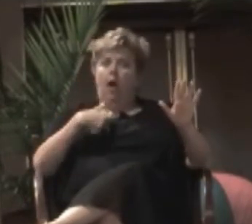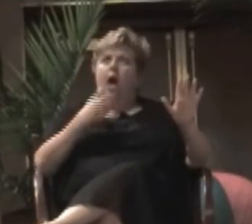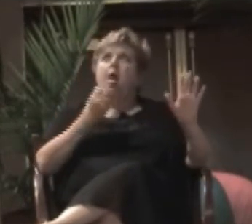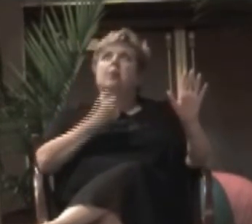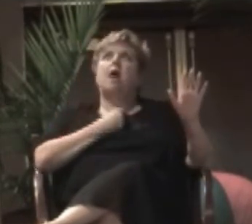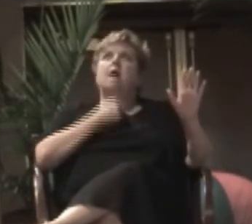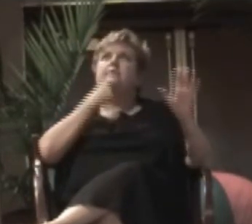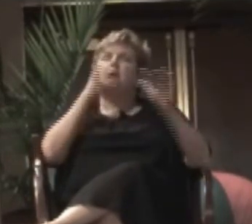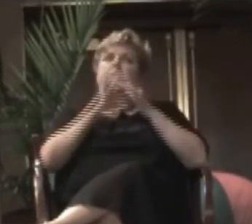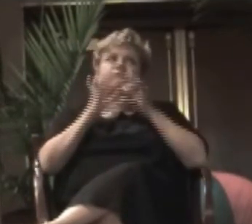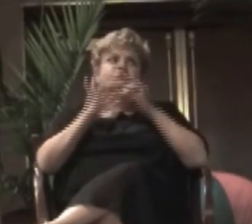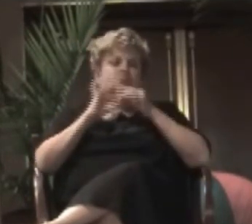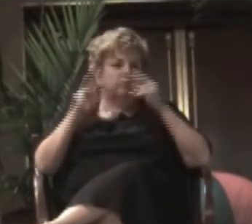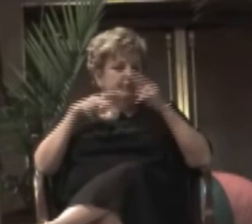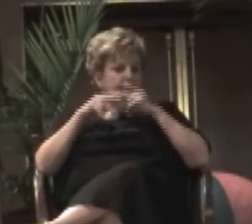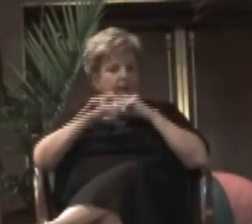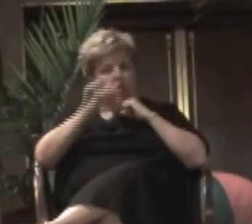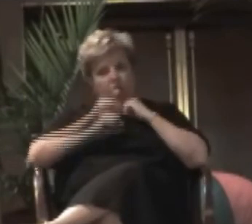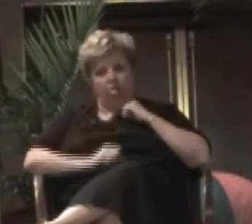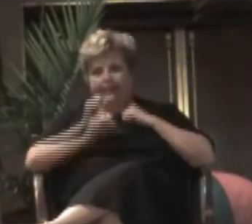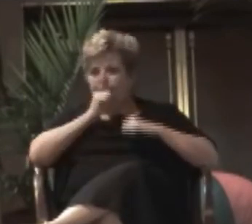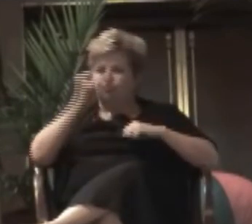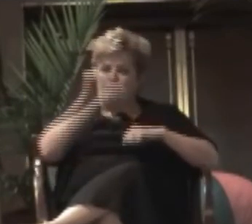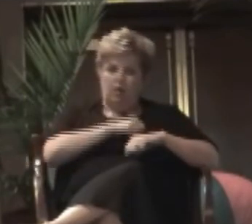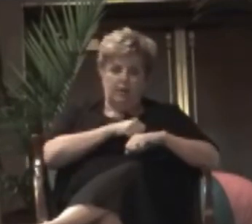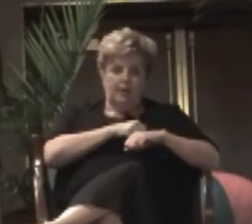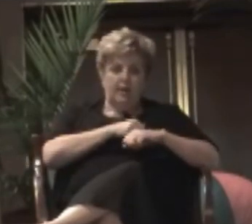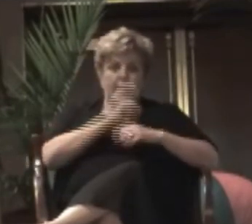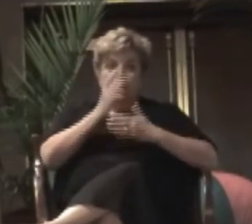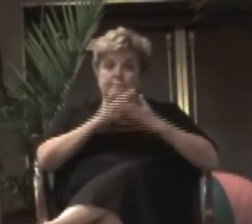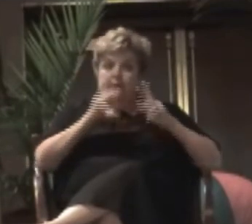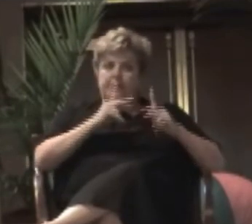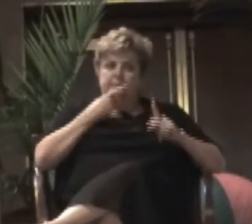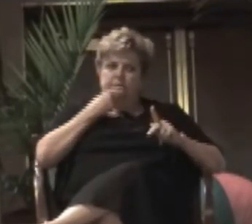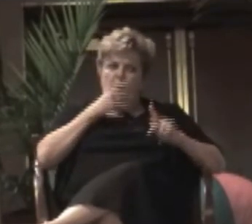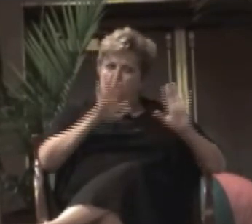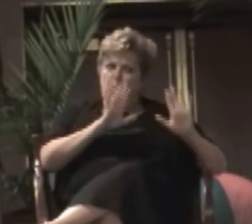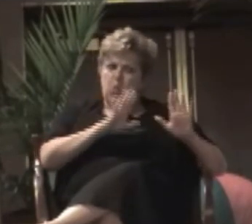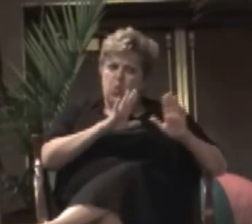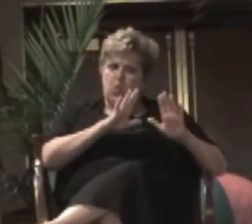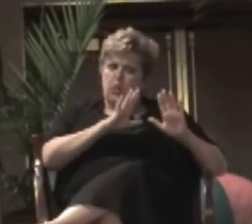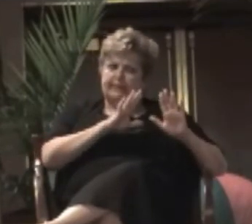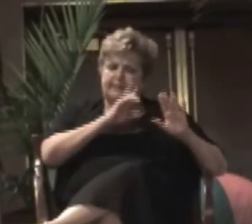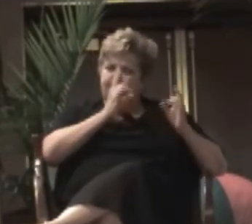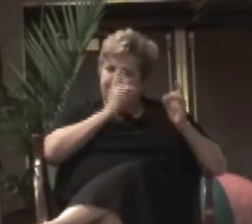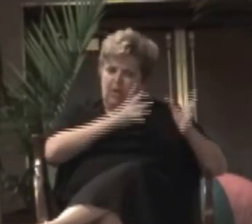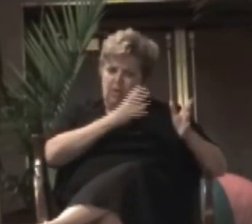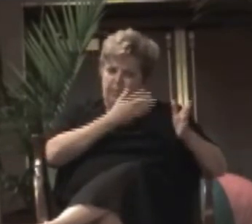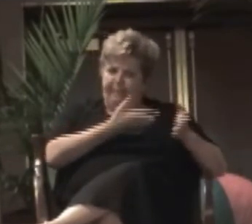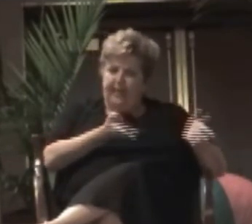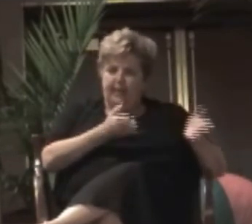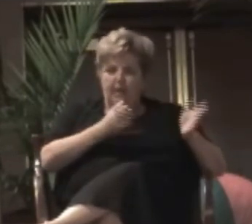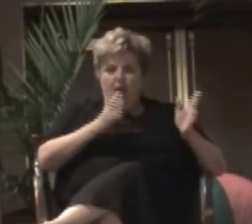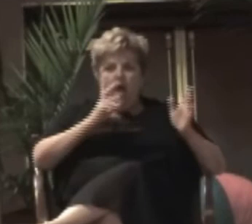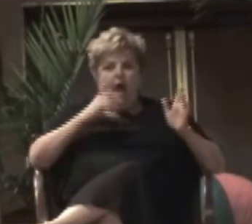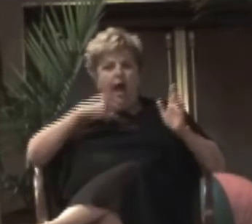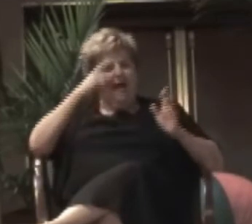I flat love them. Some people demonize them. Not me. Not me. I think that's the heart and soul of what